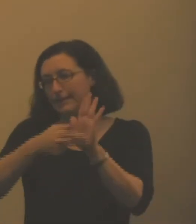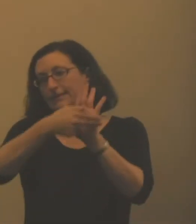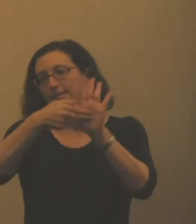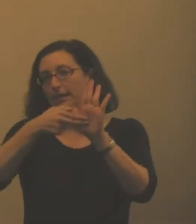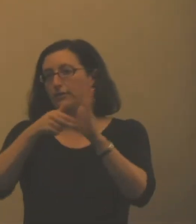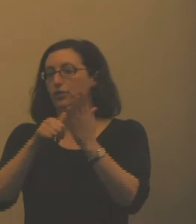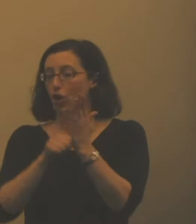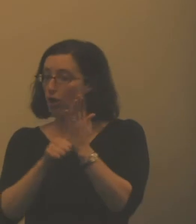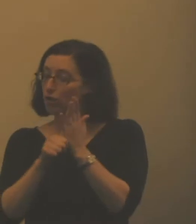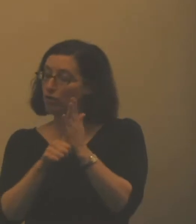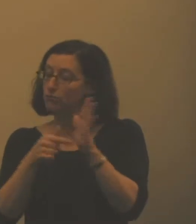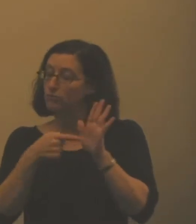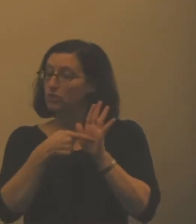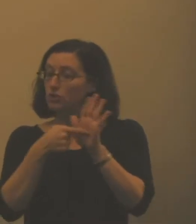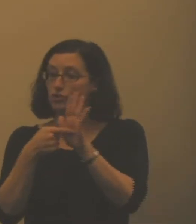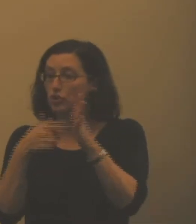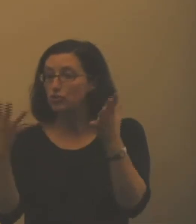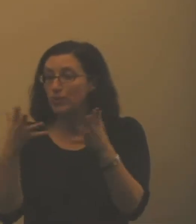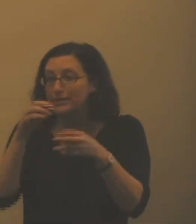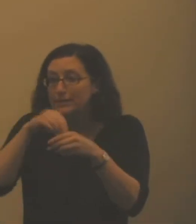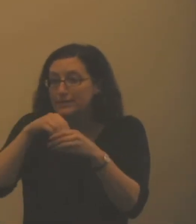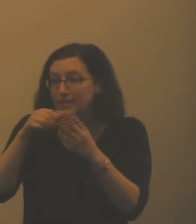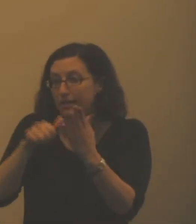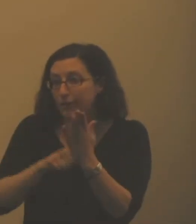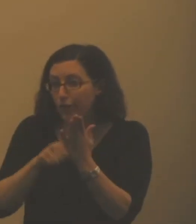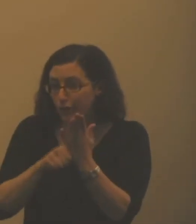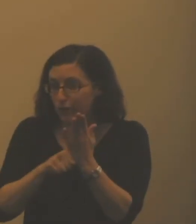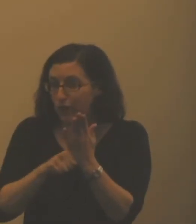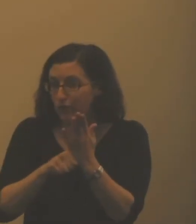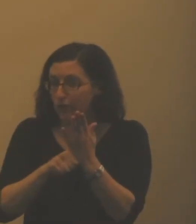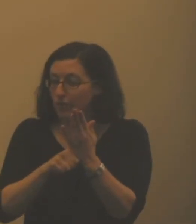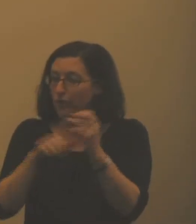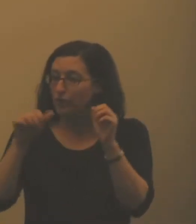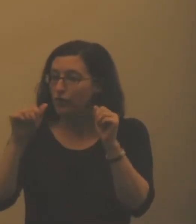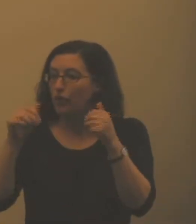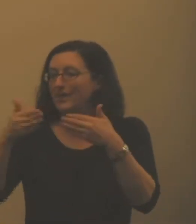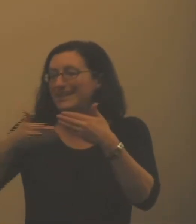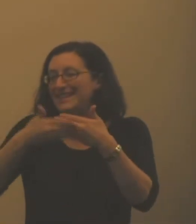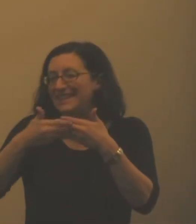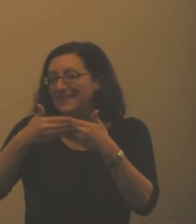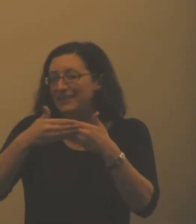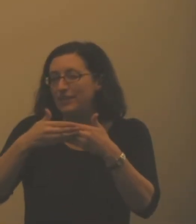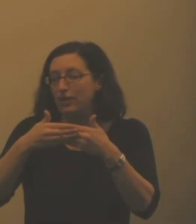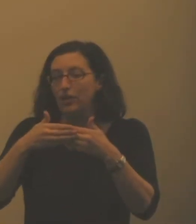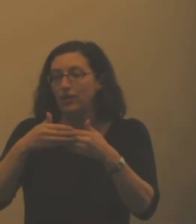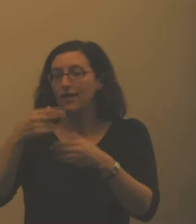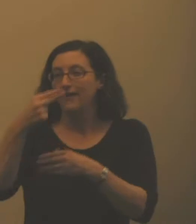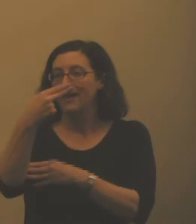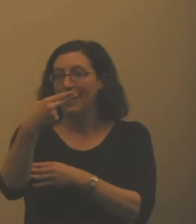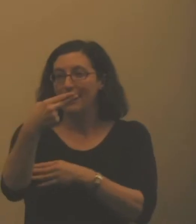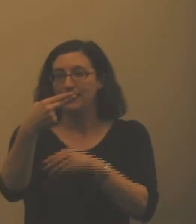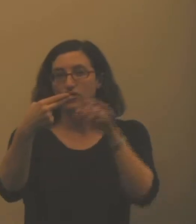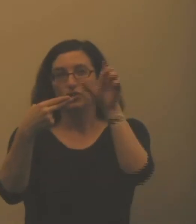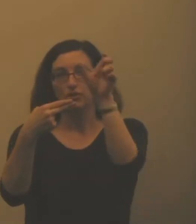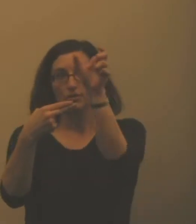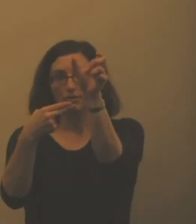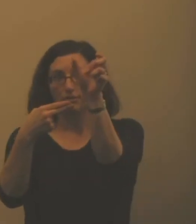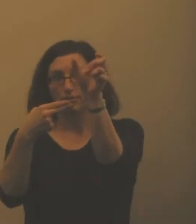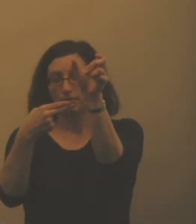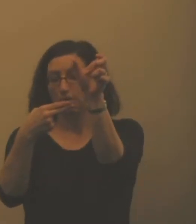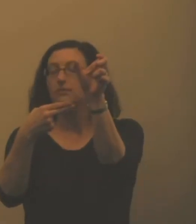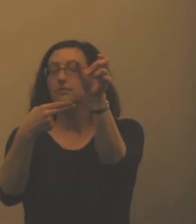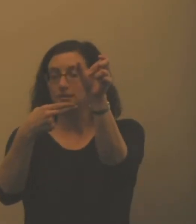are indicators of the content that's directly below these particular headings. So by pressing the letter H, I'm able to move to the first